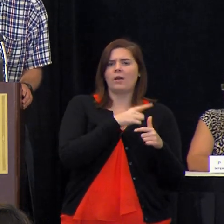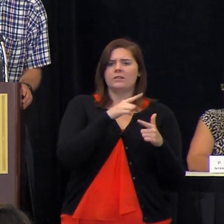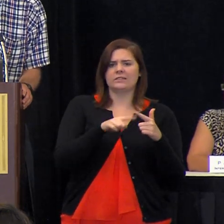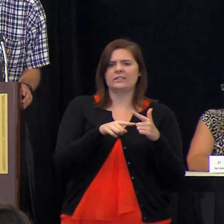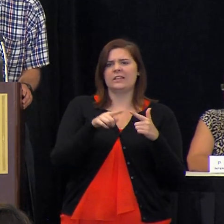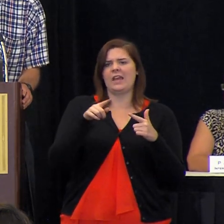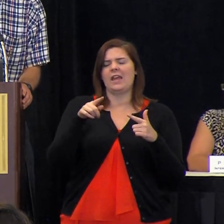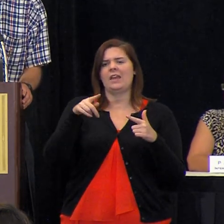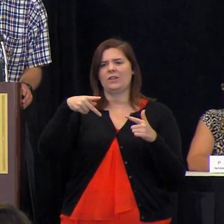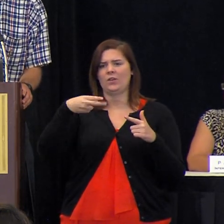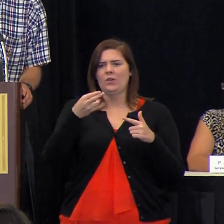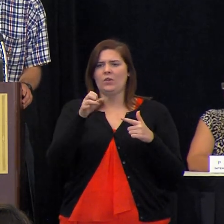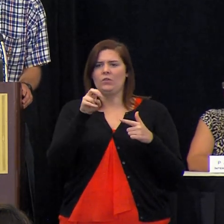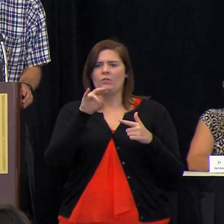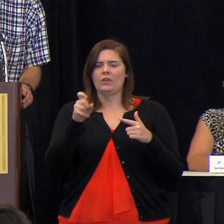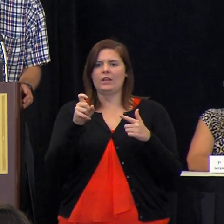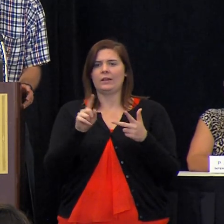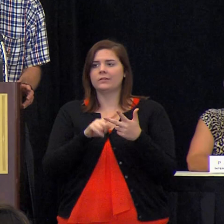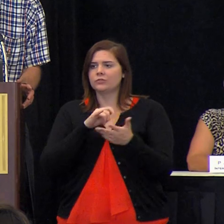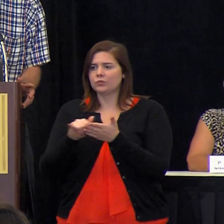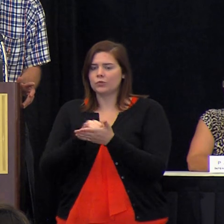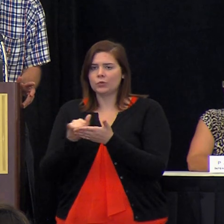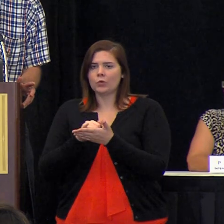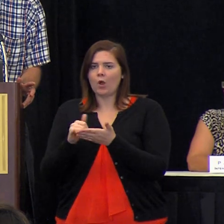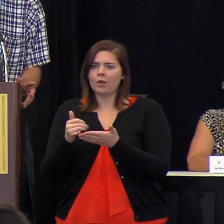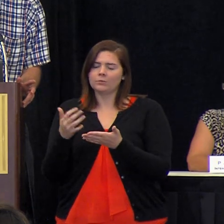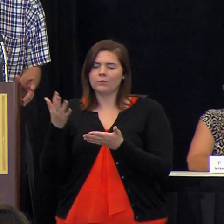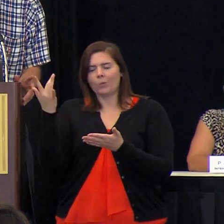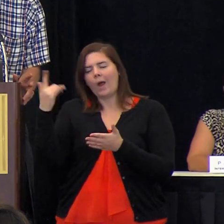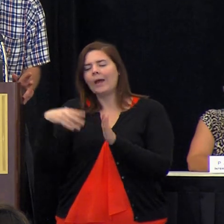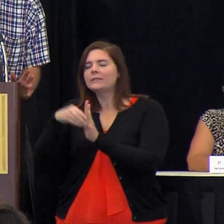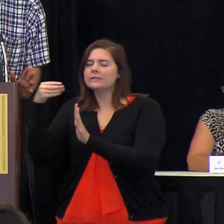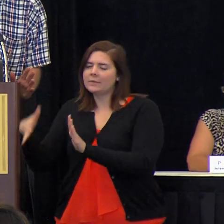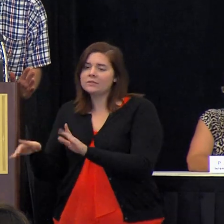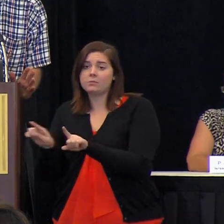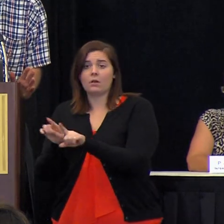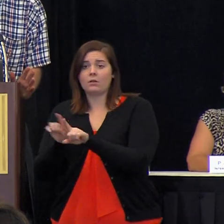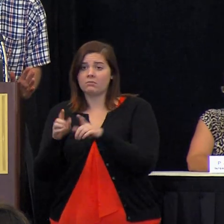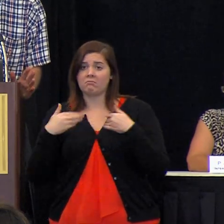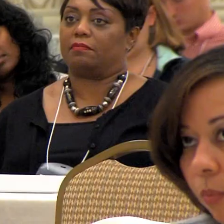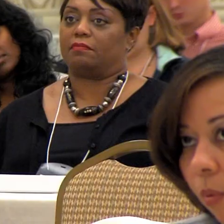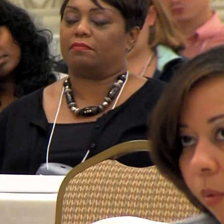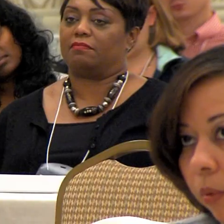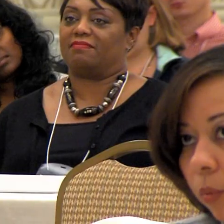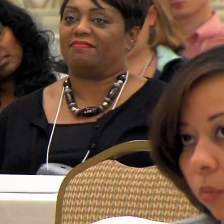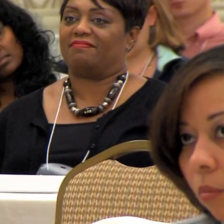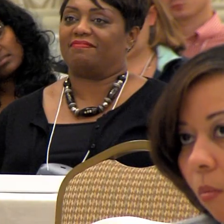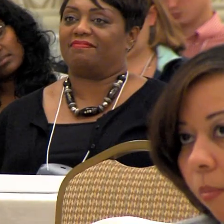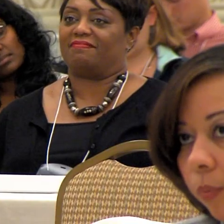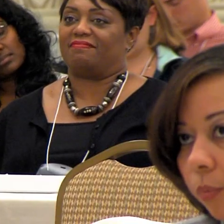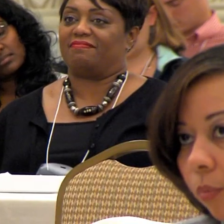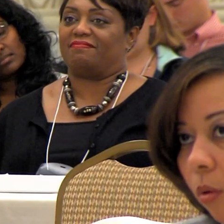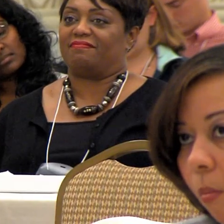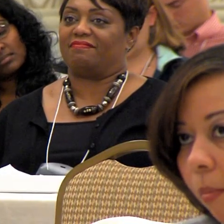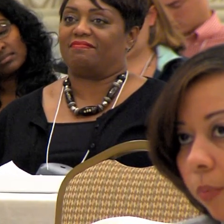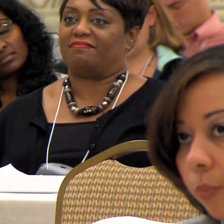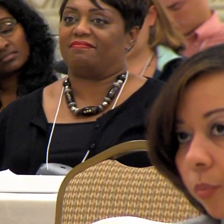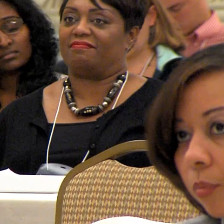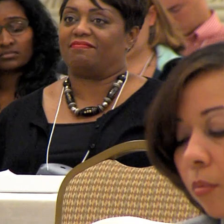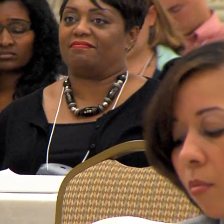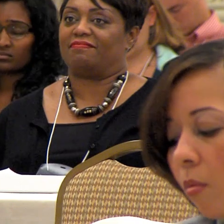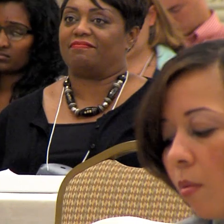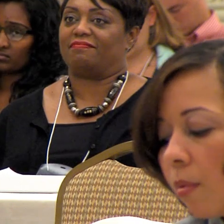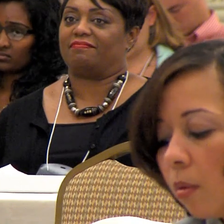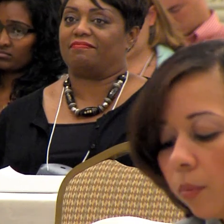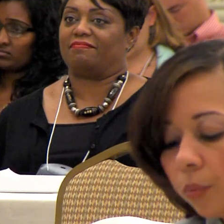more expensive in those cities and partly because they had family here and and a developing community on the other hand a lot of the